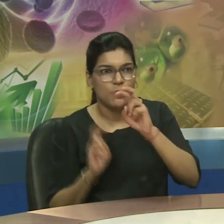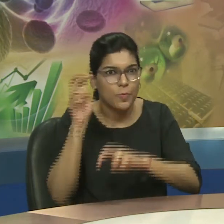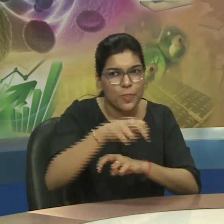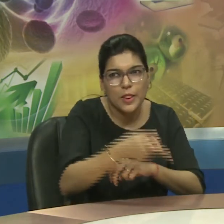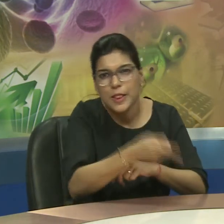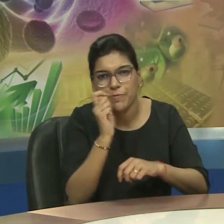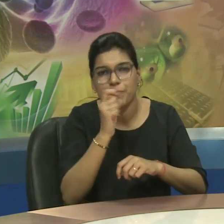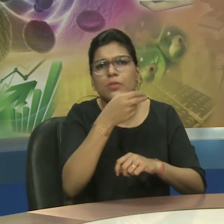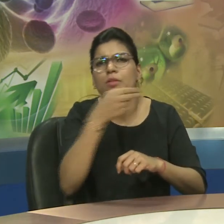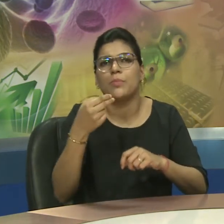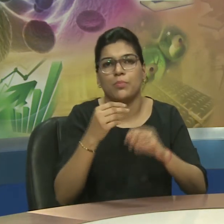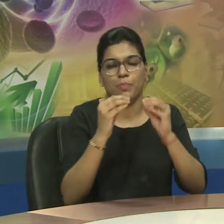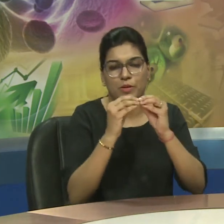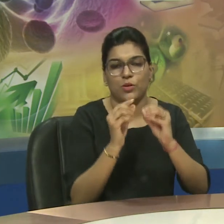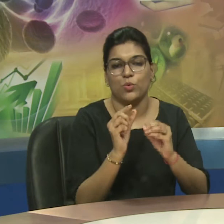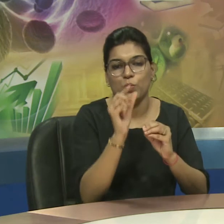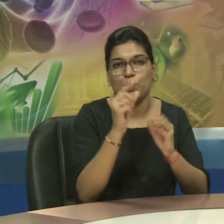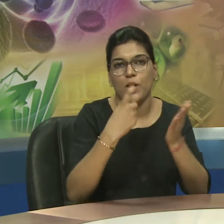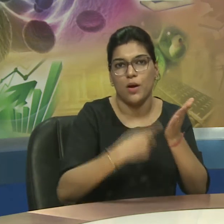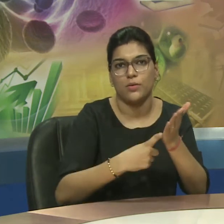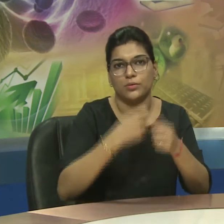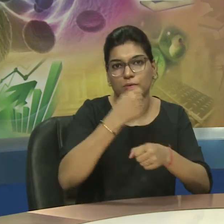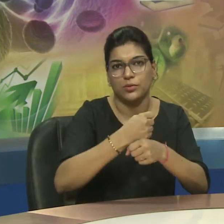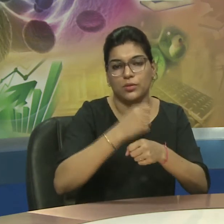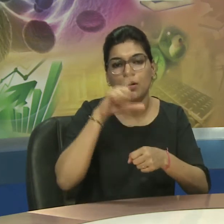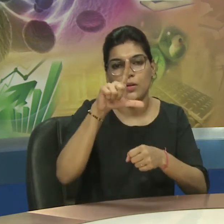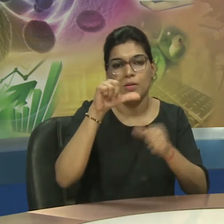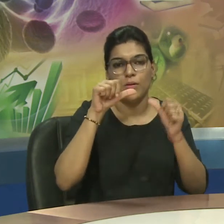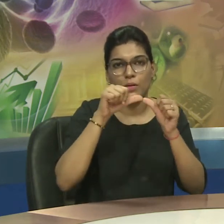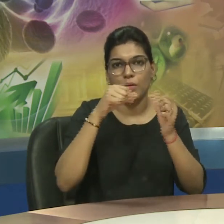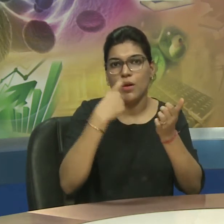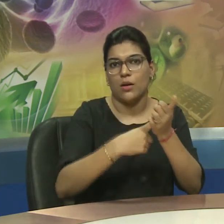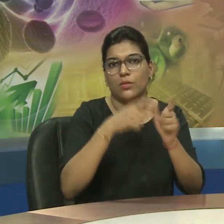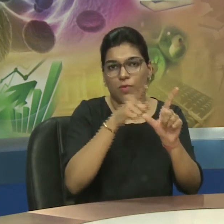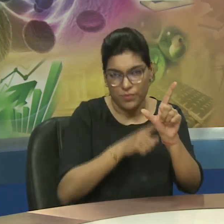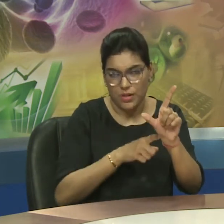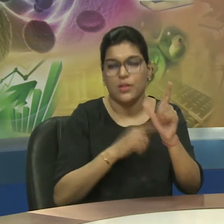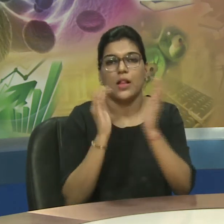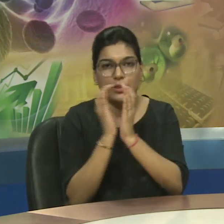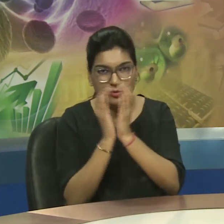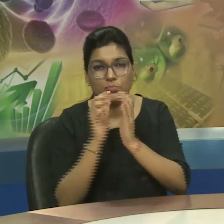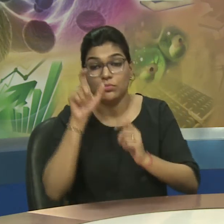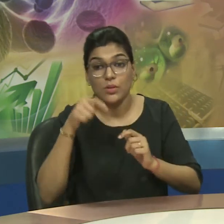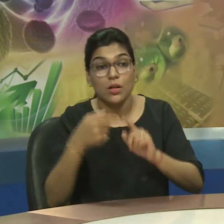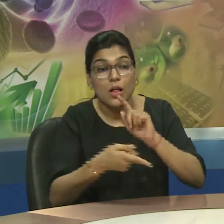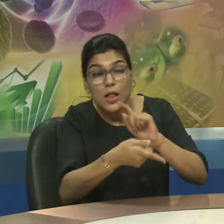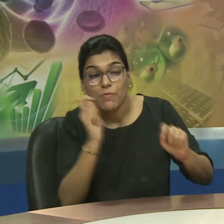The next is Bulgari Insurance. Under this insurance, the insurance company undertake